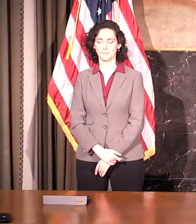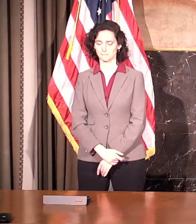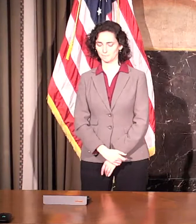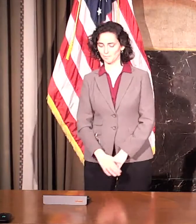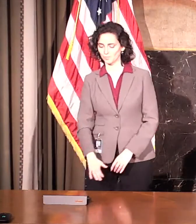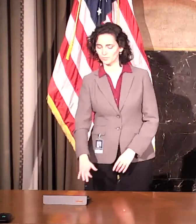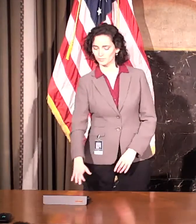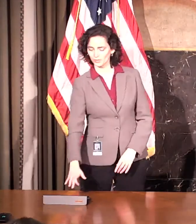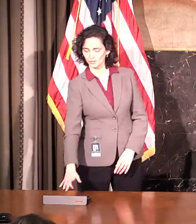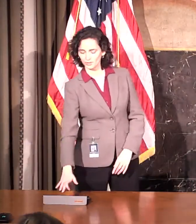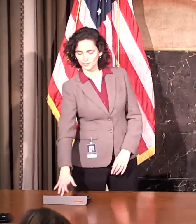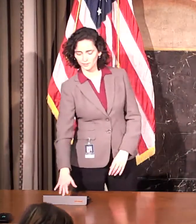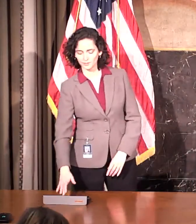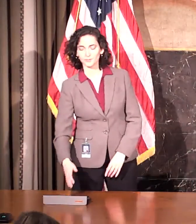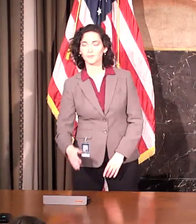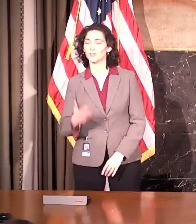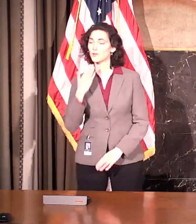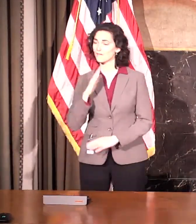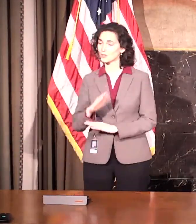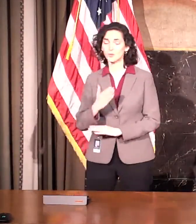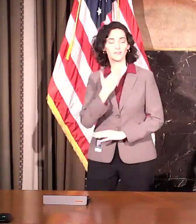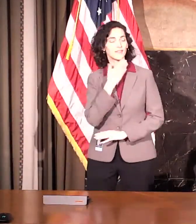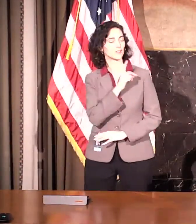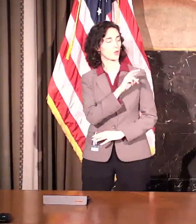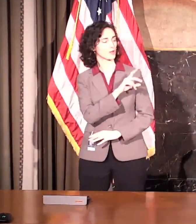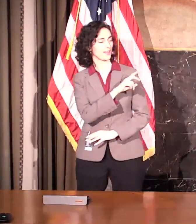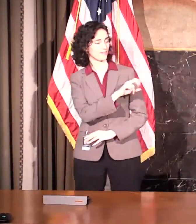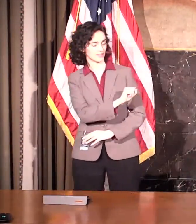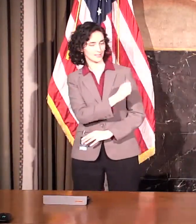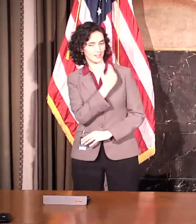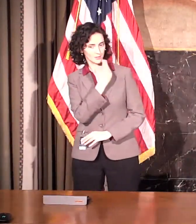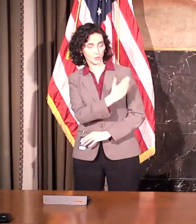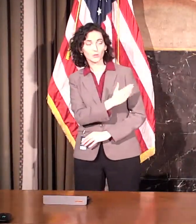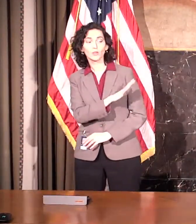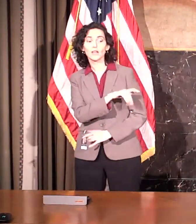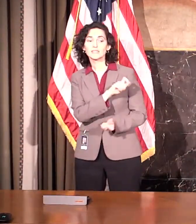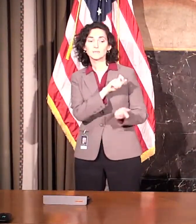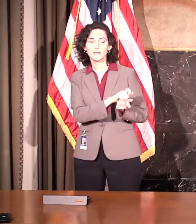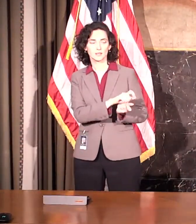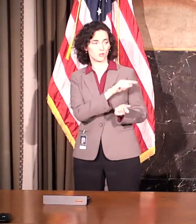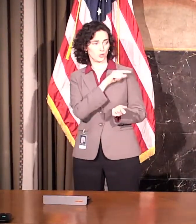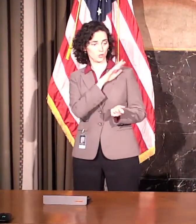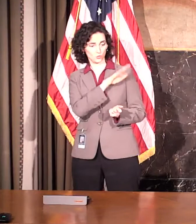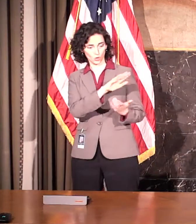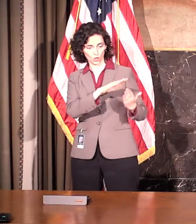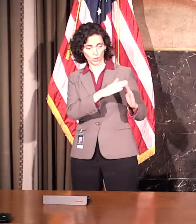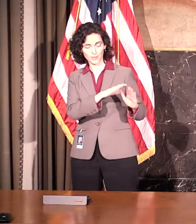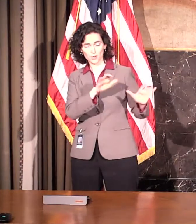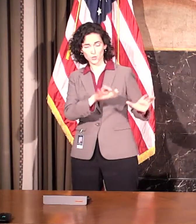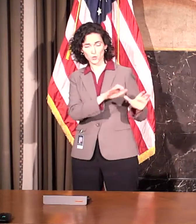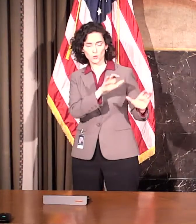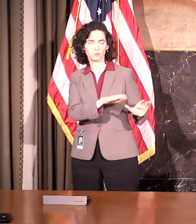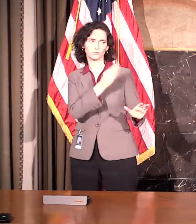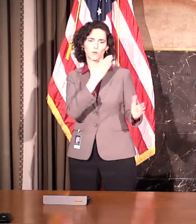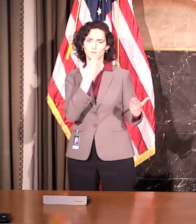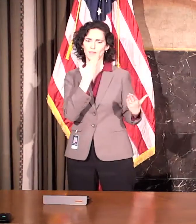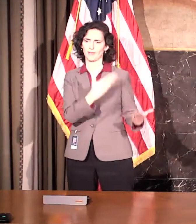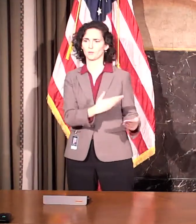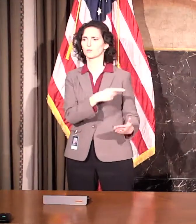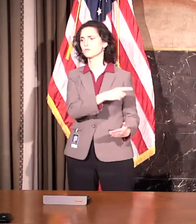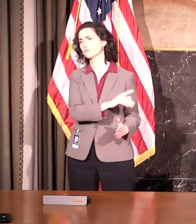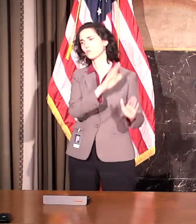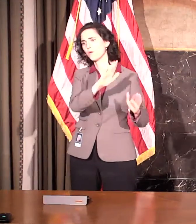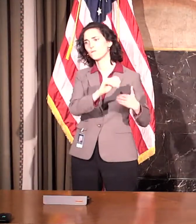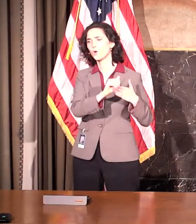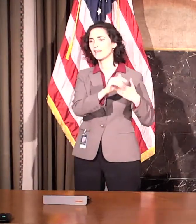Afternoon. Thank you, Dr. Davis. I want to thank you specifically for what you've done in the community. Dr. Davis has been just a tremendous leader in the